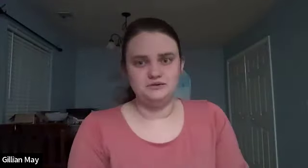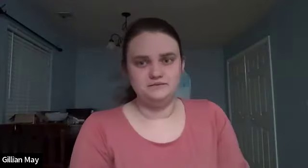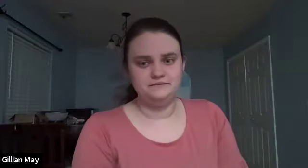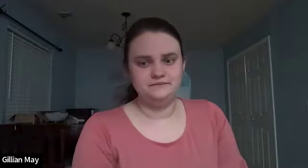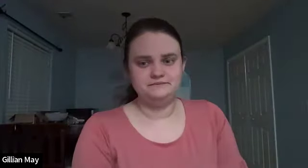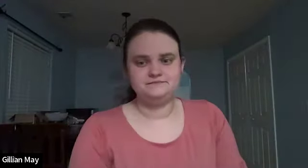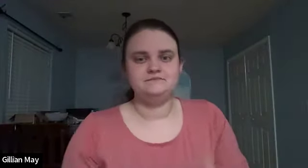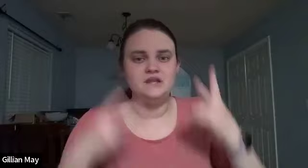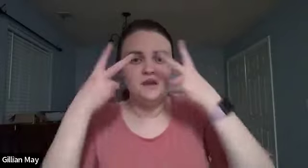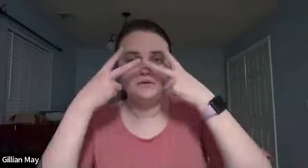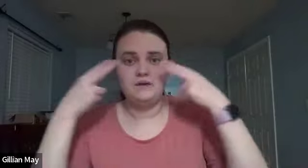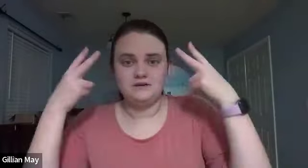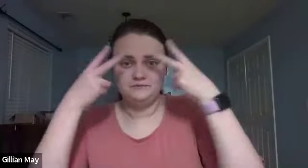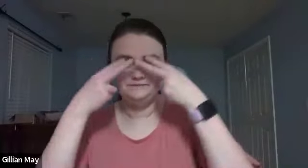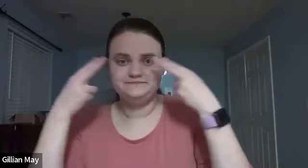raccoon. Raccoon.